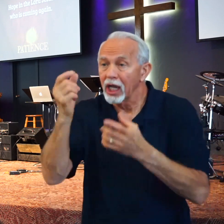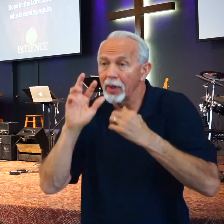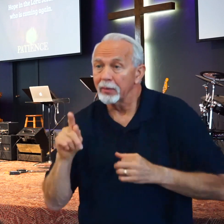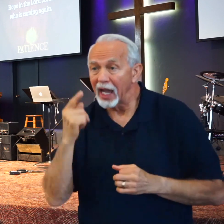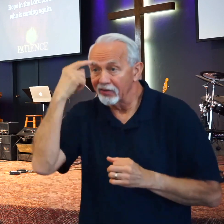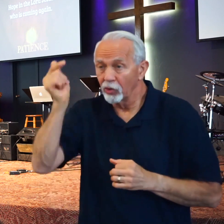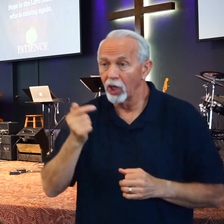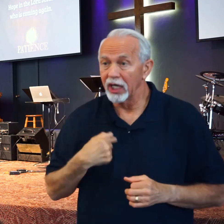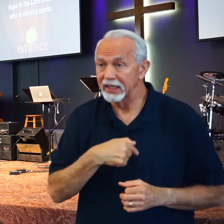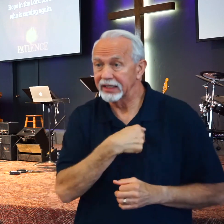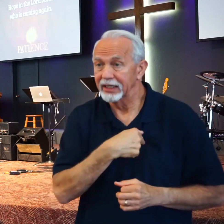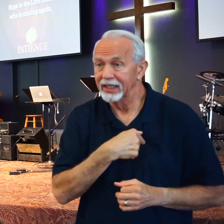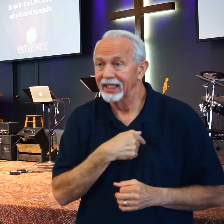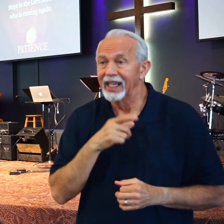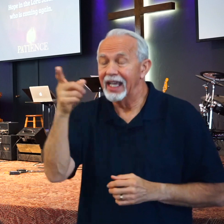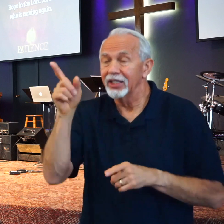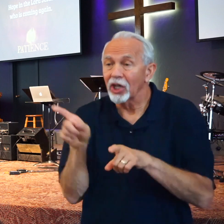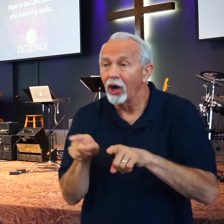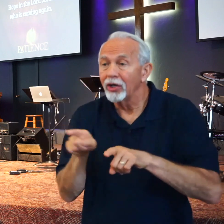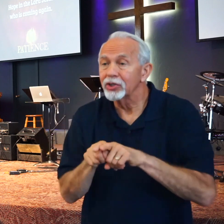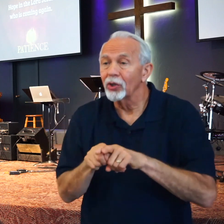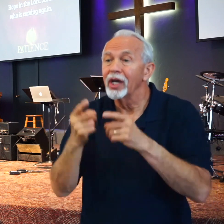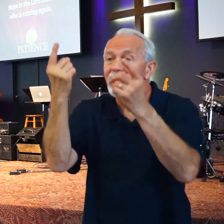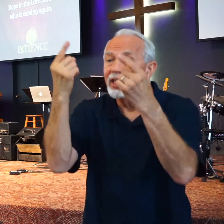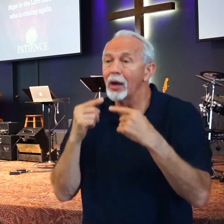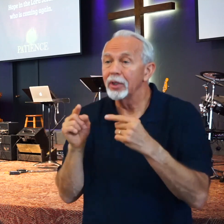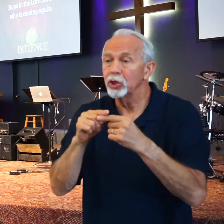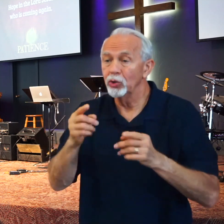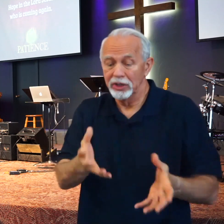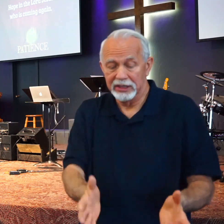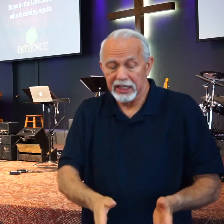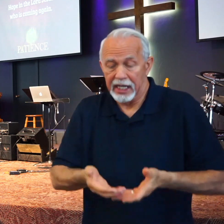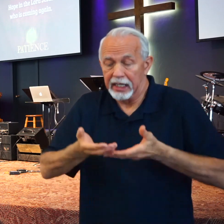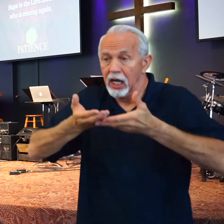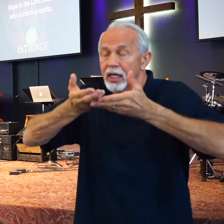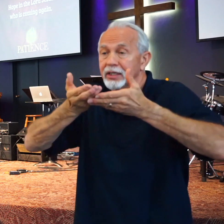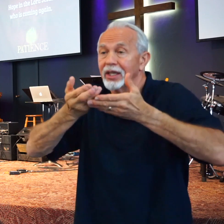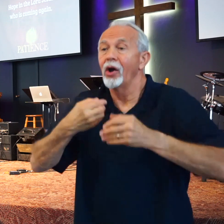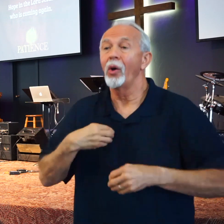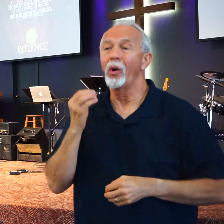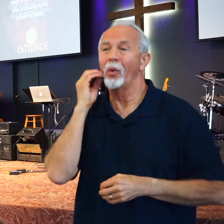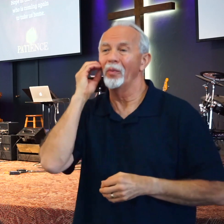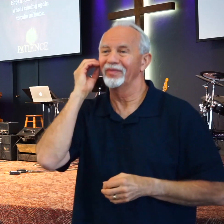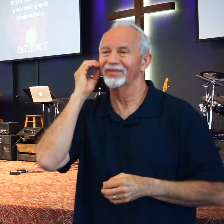for us, he is also coming to take us home.